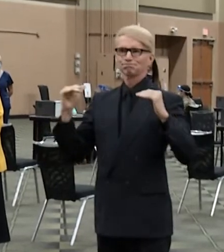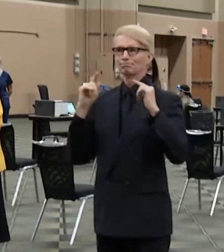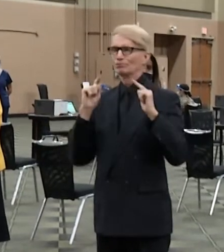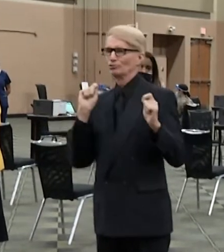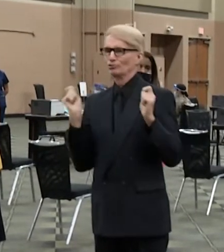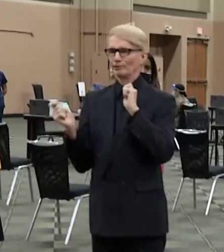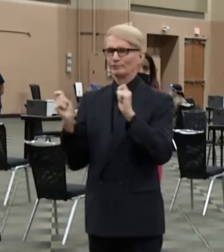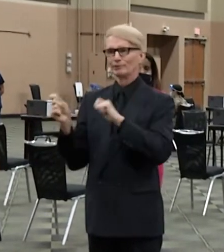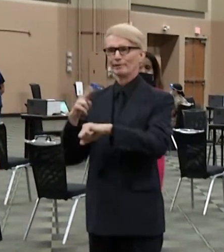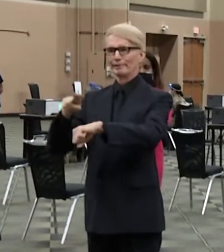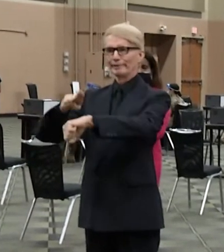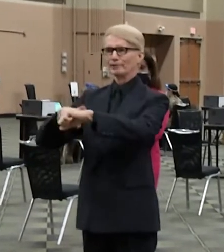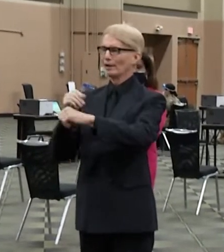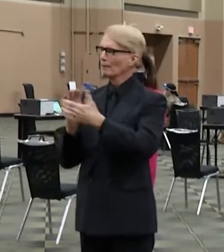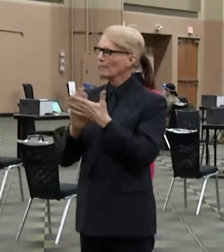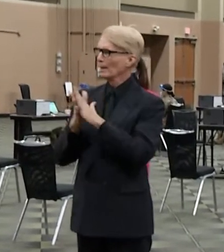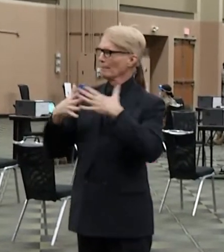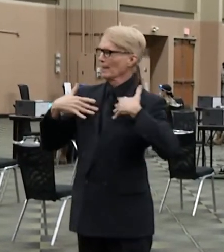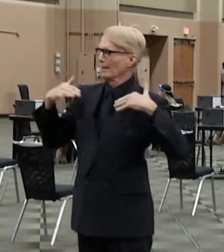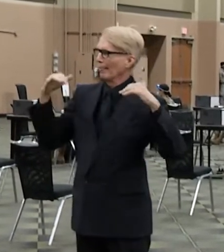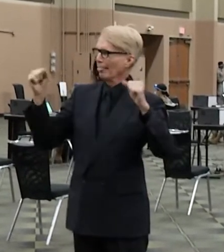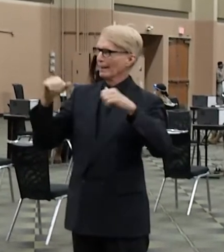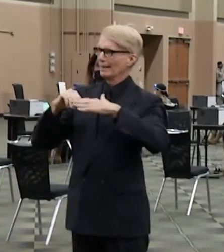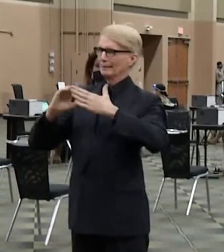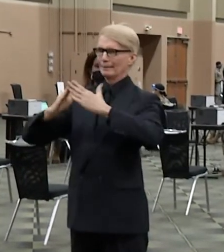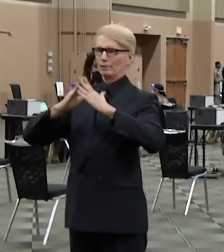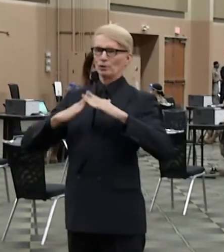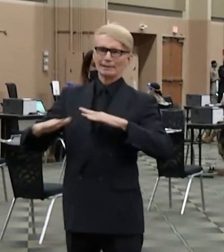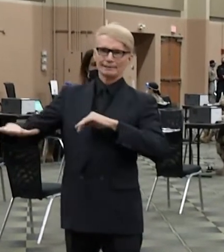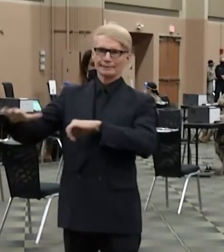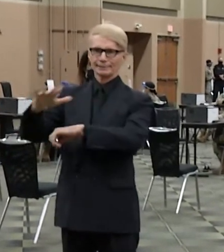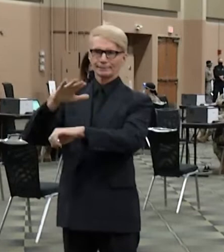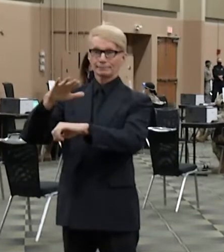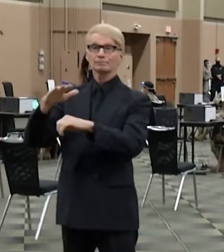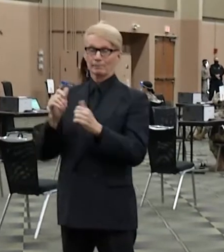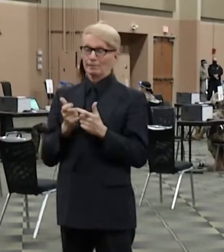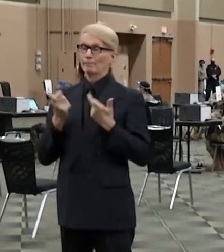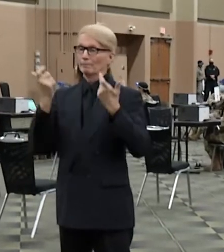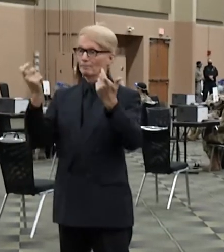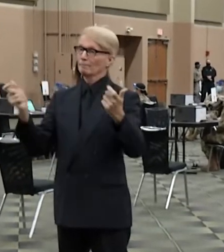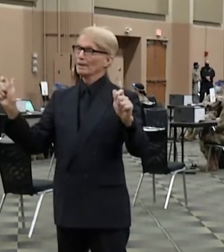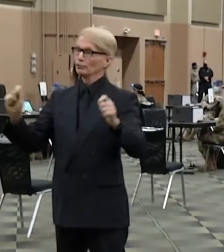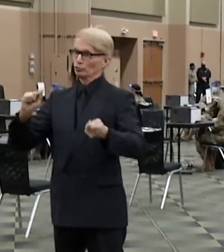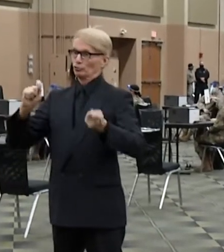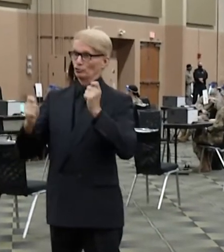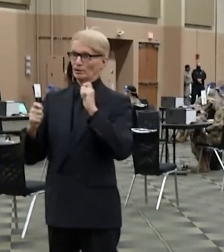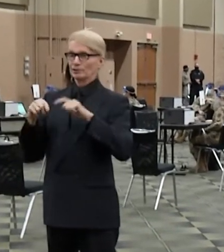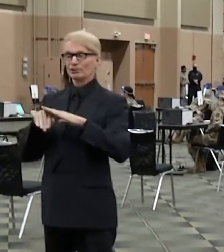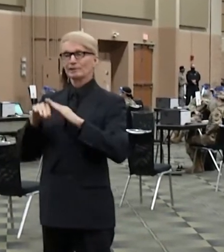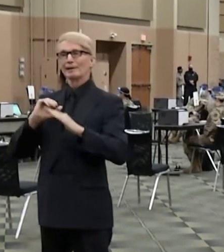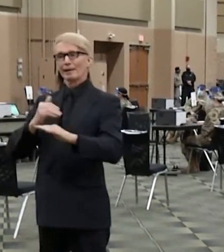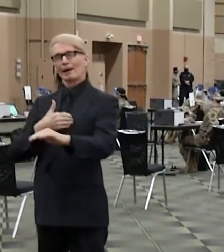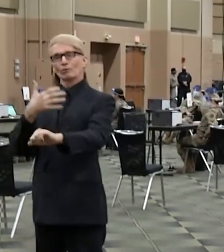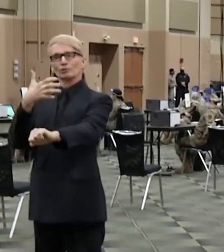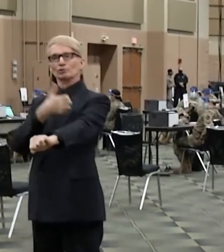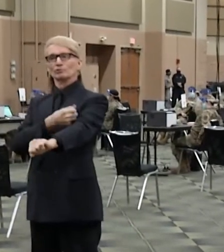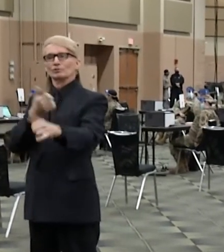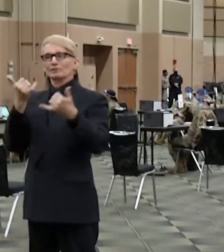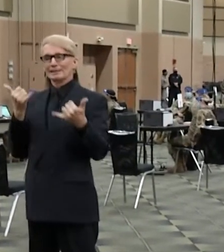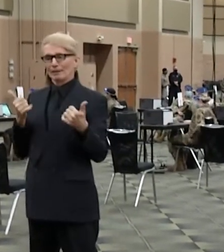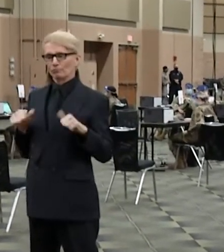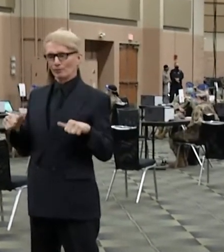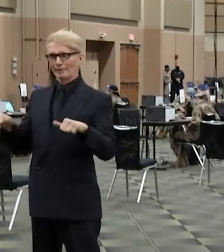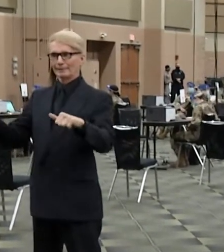and begin to heal our communities. We're gathered here to celebrate a major development in our COVID-19 vaccination efforts. As